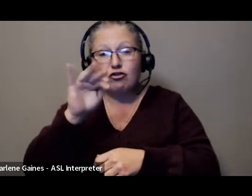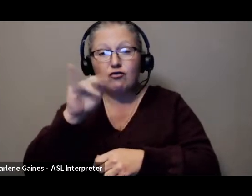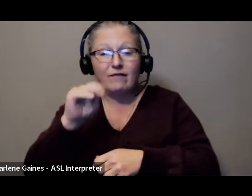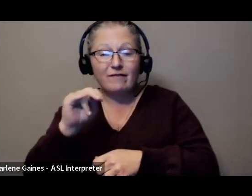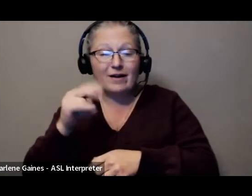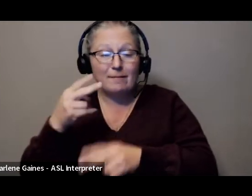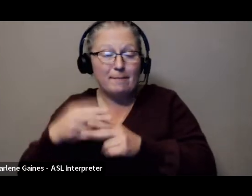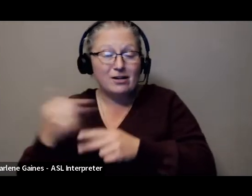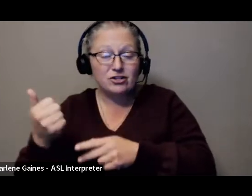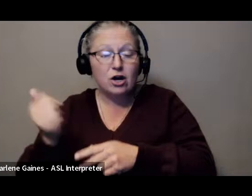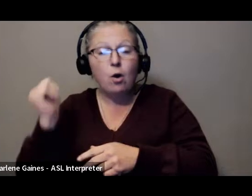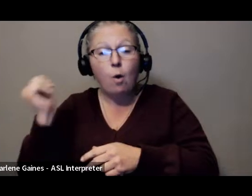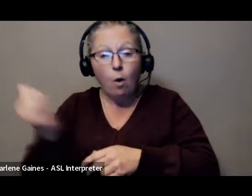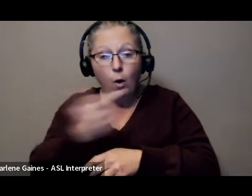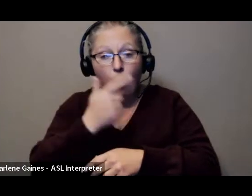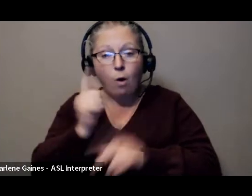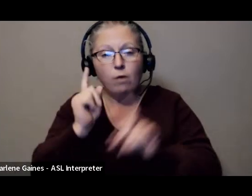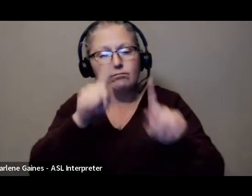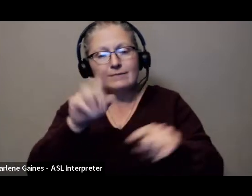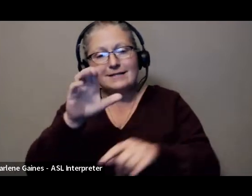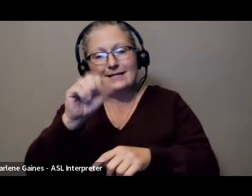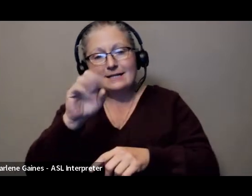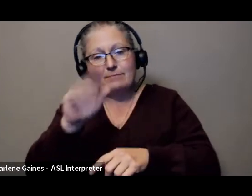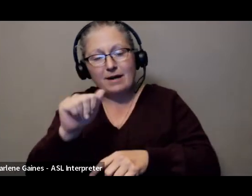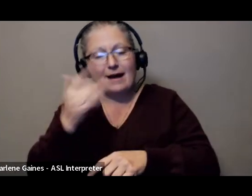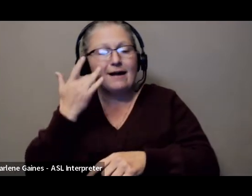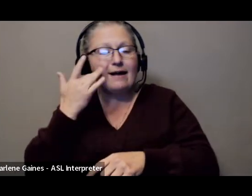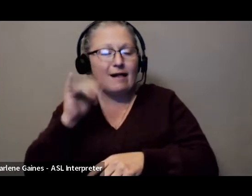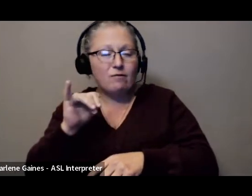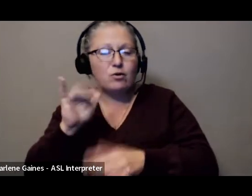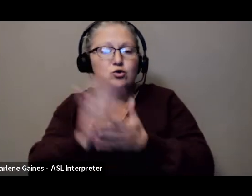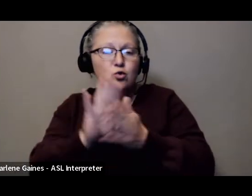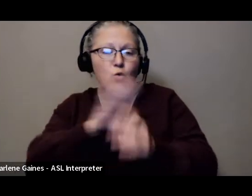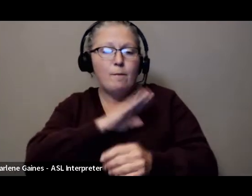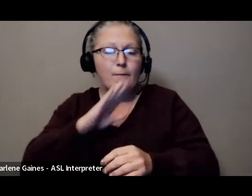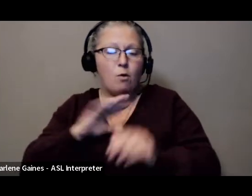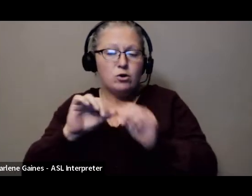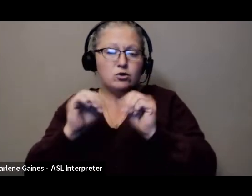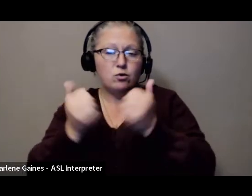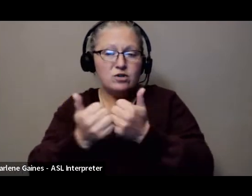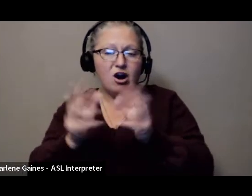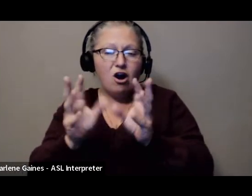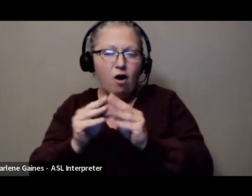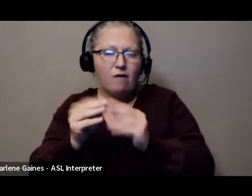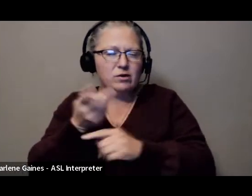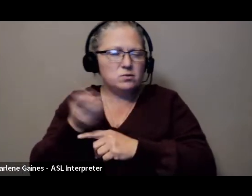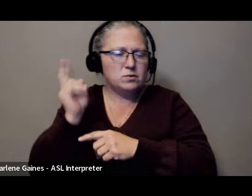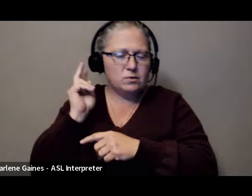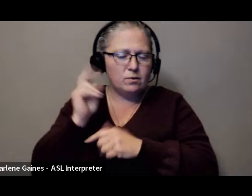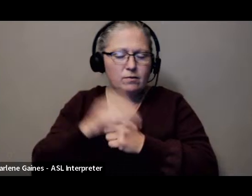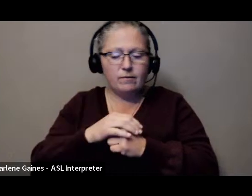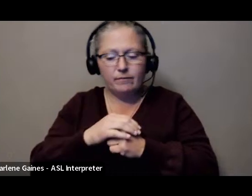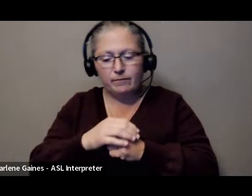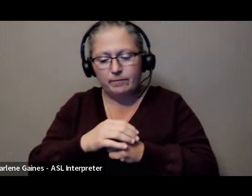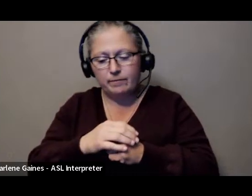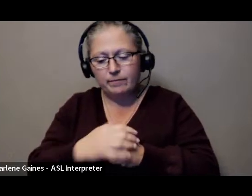said, we all attended the CSBA, the California School Board Association conference a couple of weeks ago.